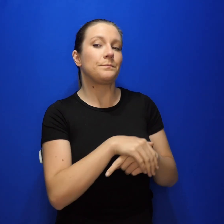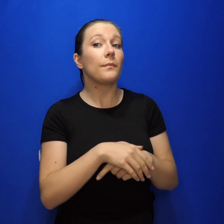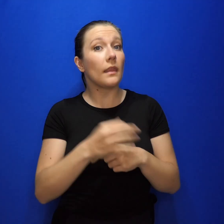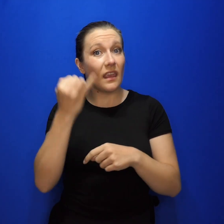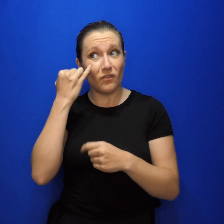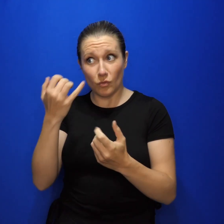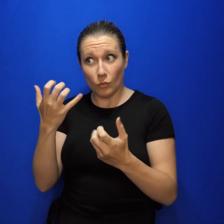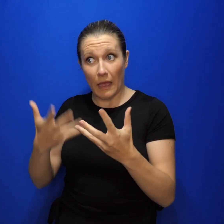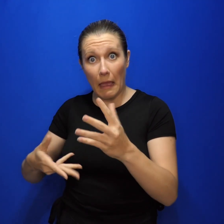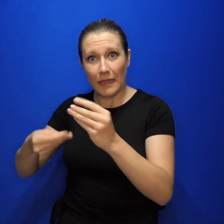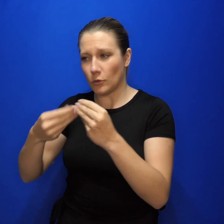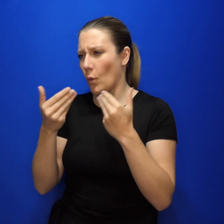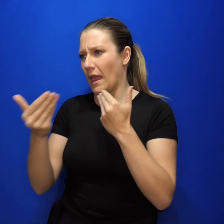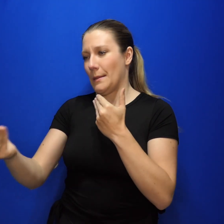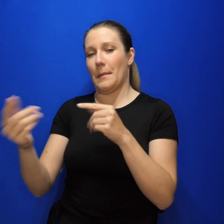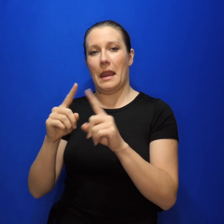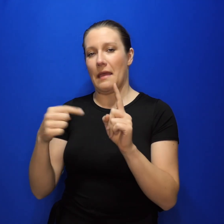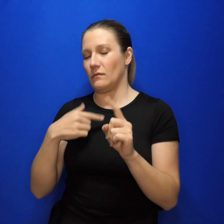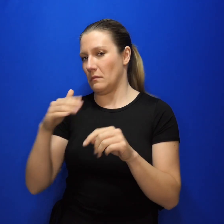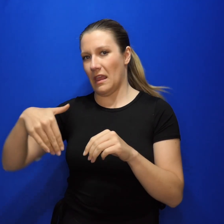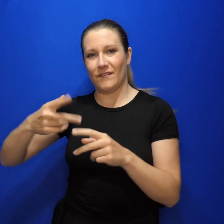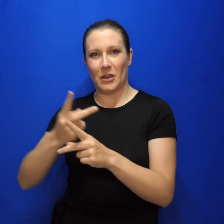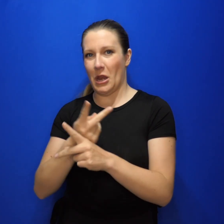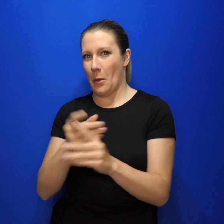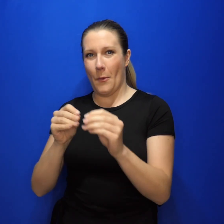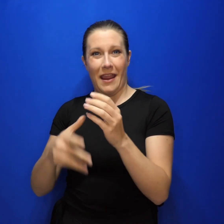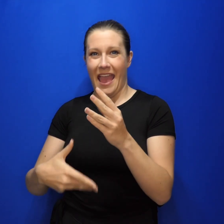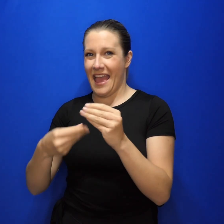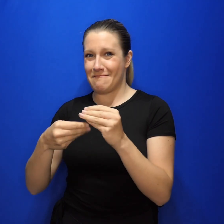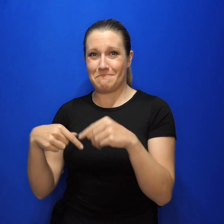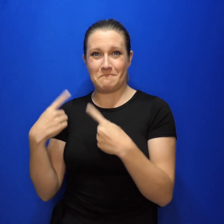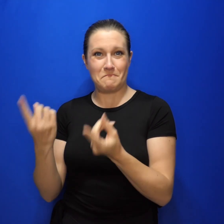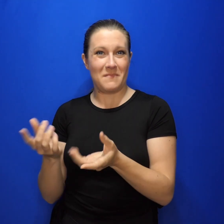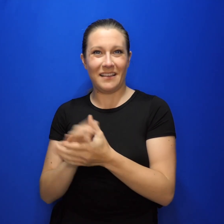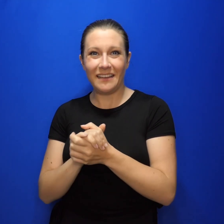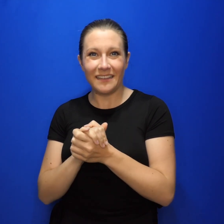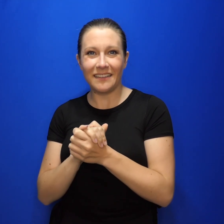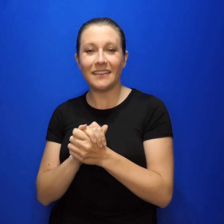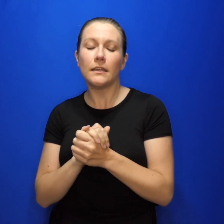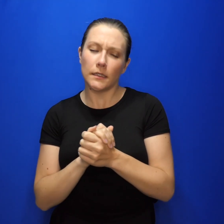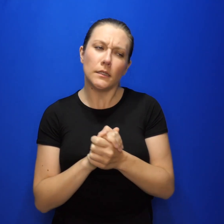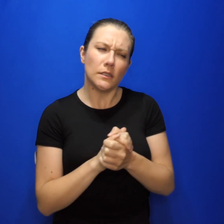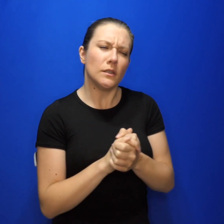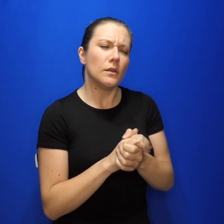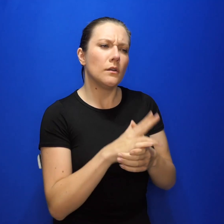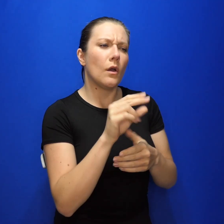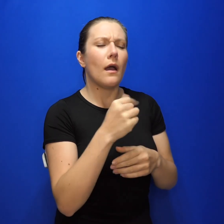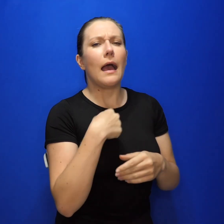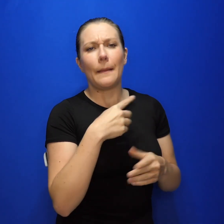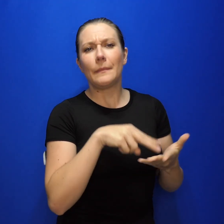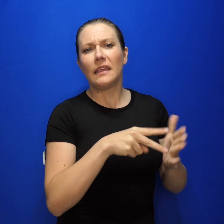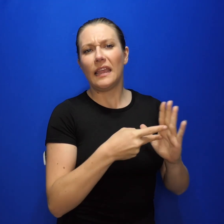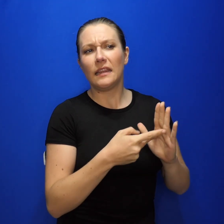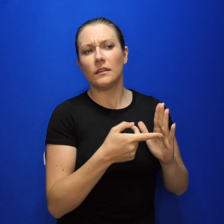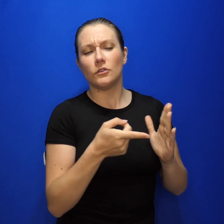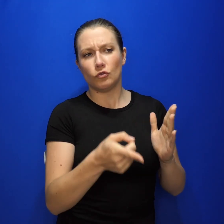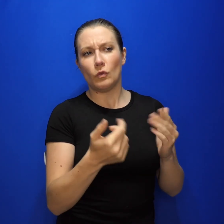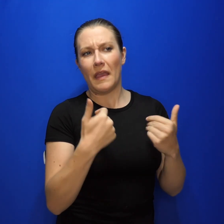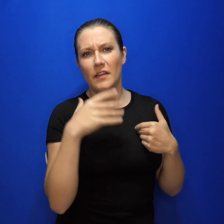you have more to add to that, go ahead. But I haven't been able to figure out any more than that in all these years. No, there's an assumed